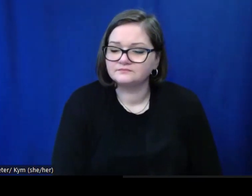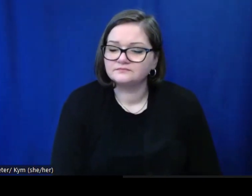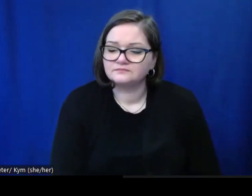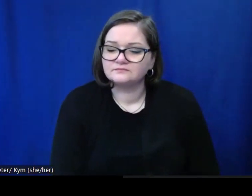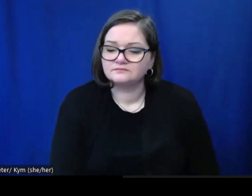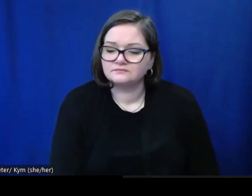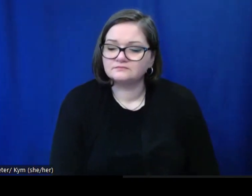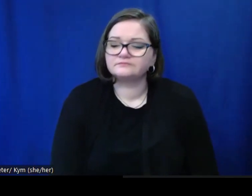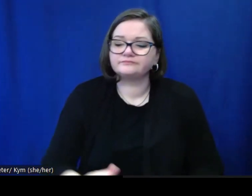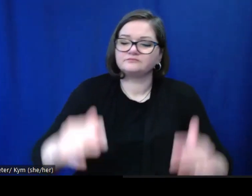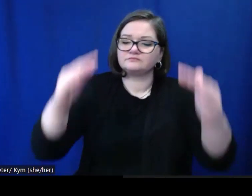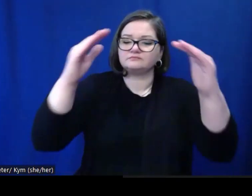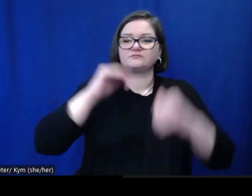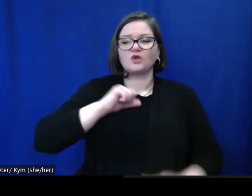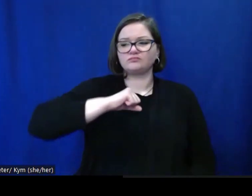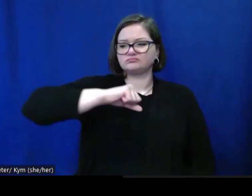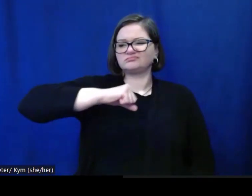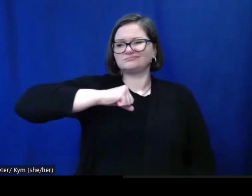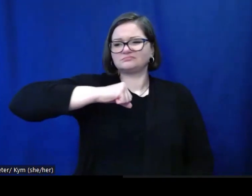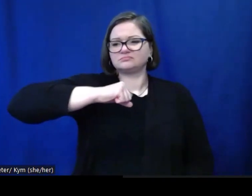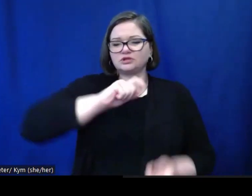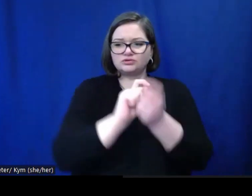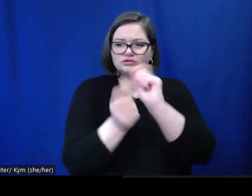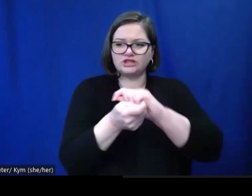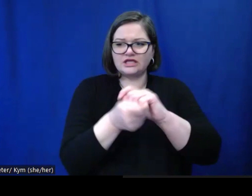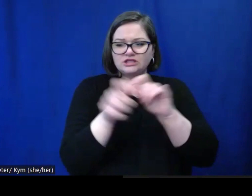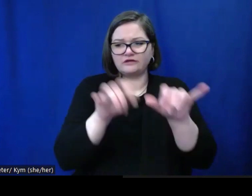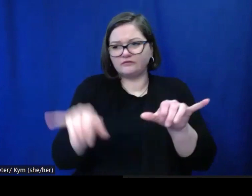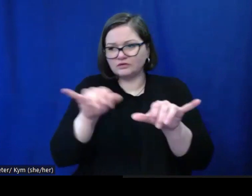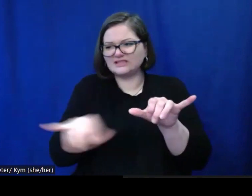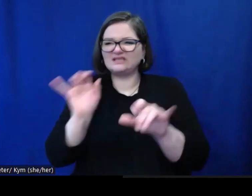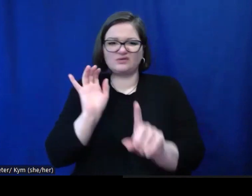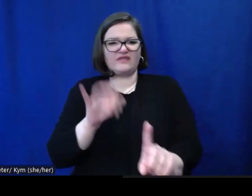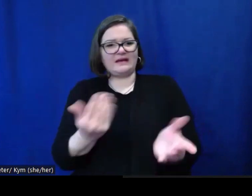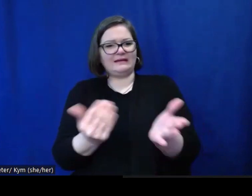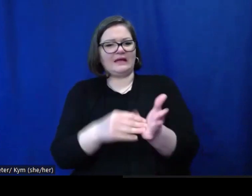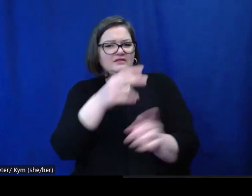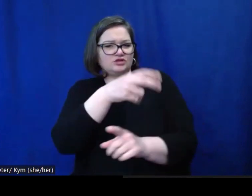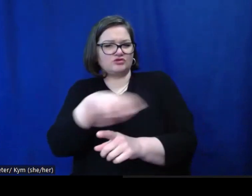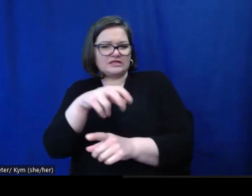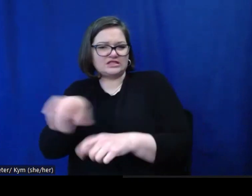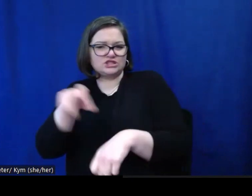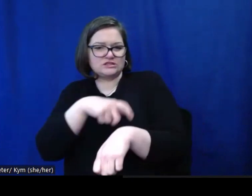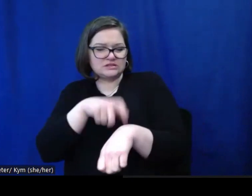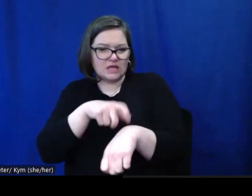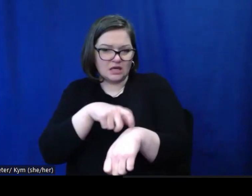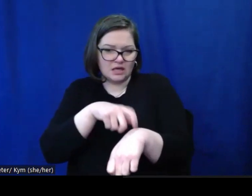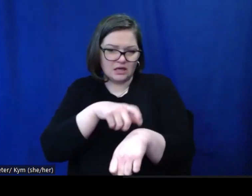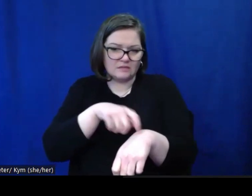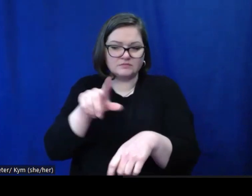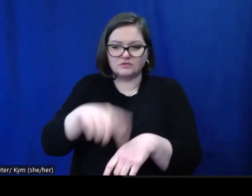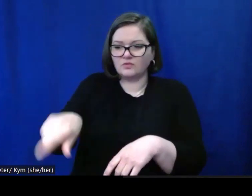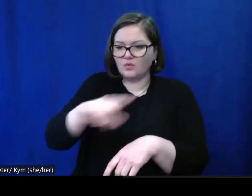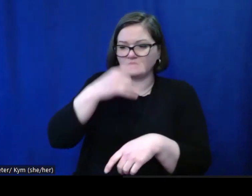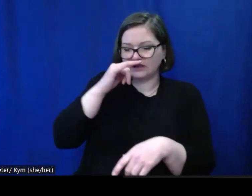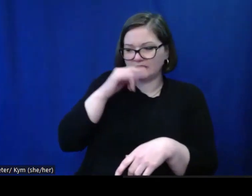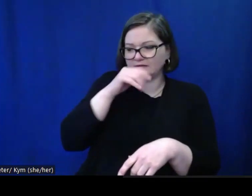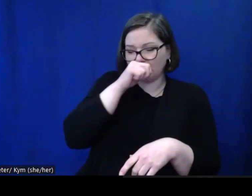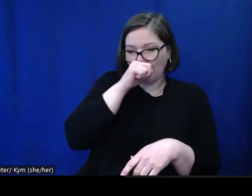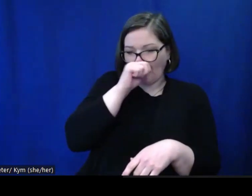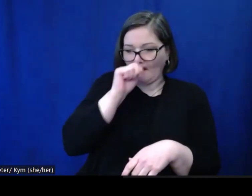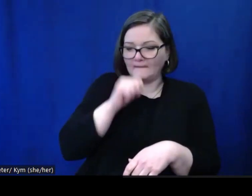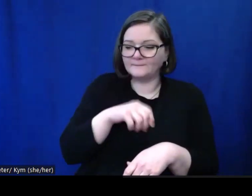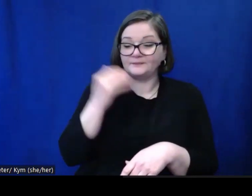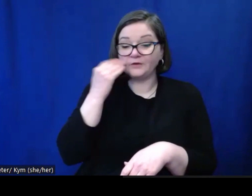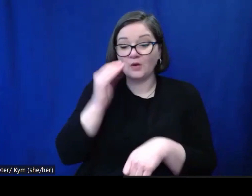Resistance to change in routines. And so that's those transitions, or, you know, those kids who are like, at 8